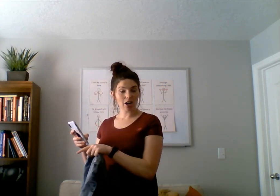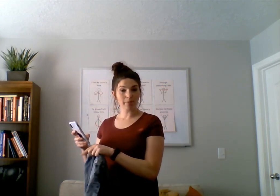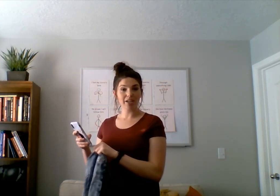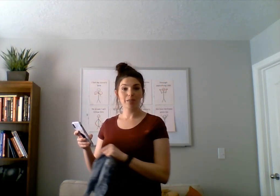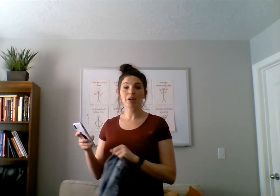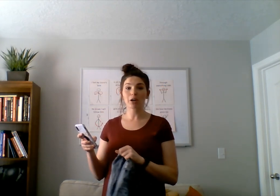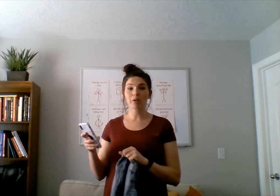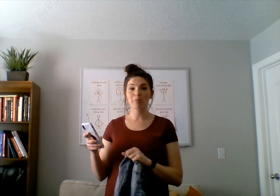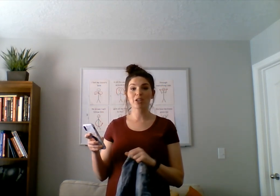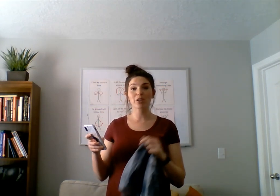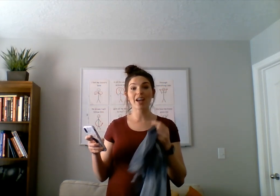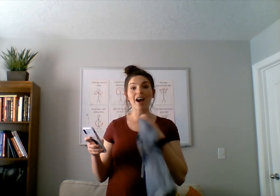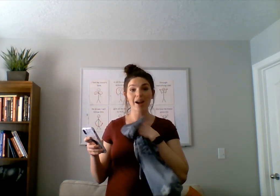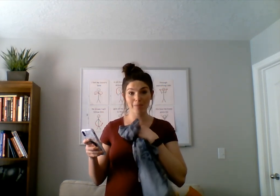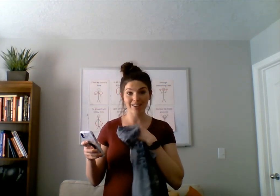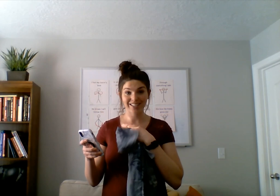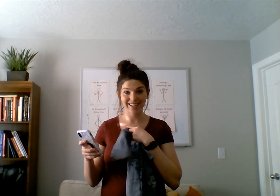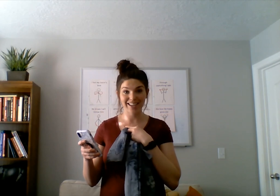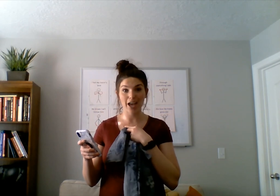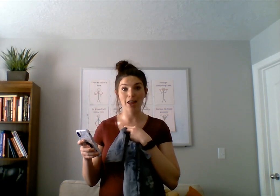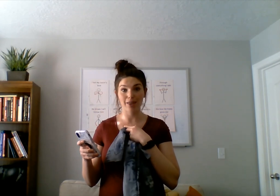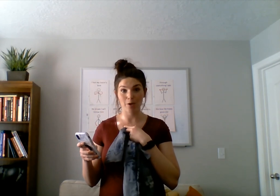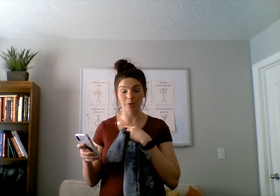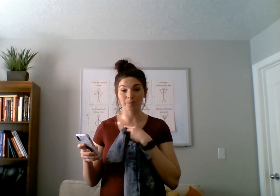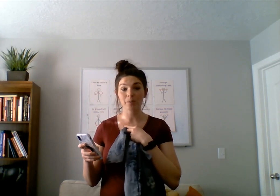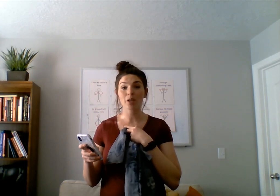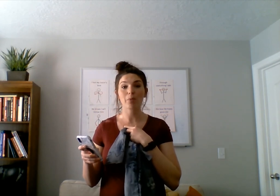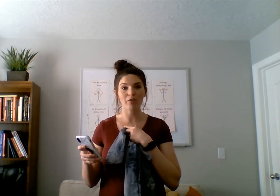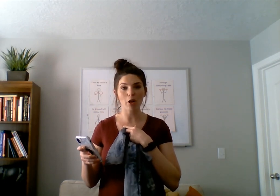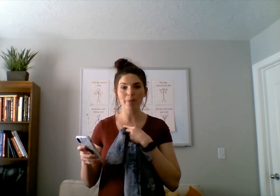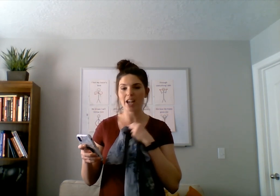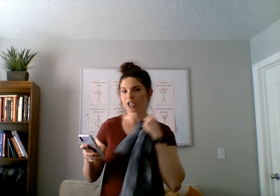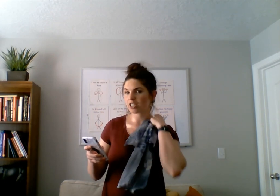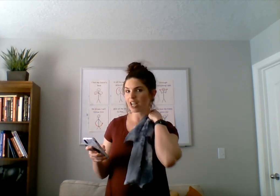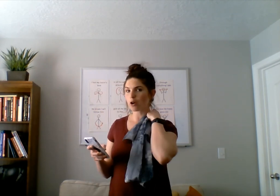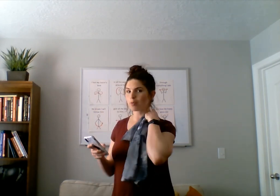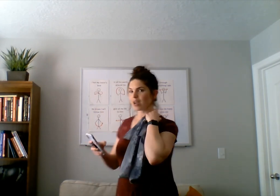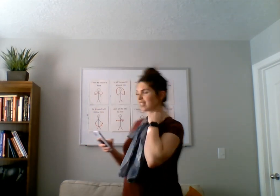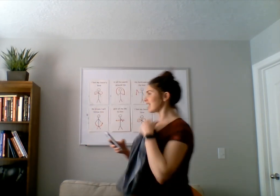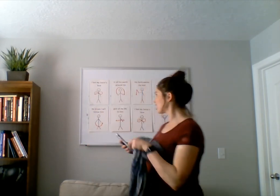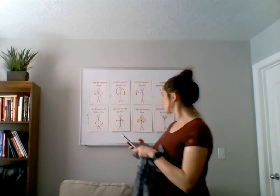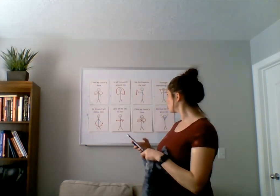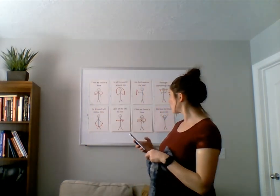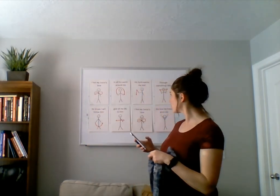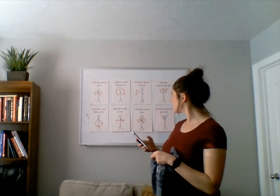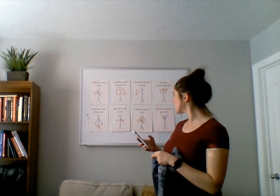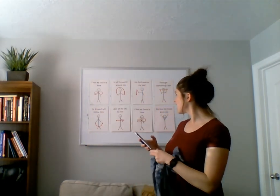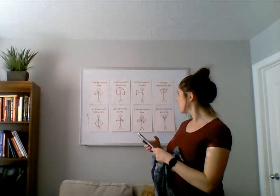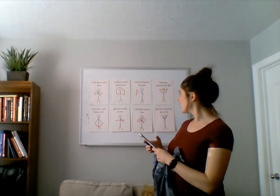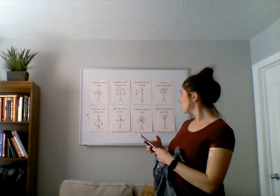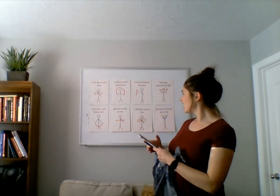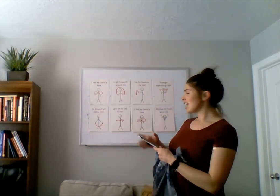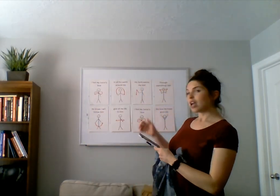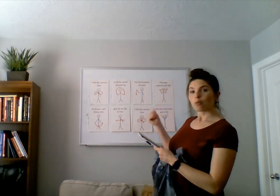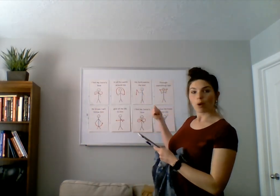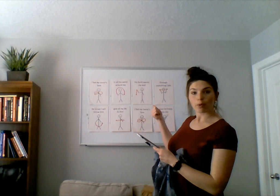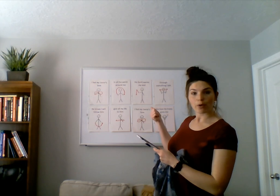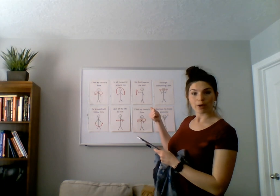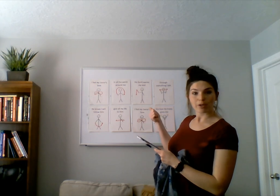on my speaker with me so that I'm not singing alone. But follow my actions. I hope you guys can sort of see what we're going to be